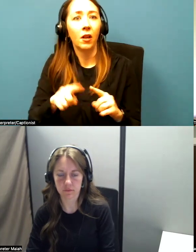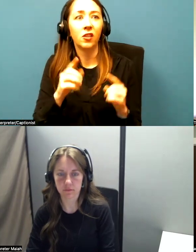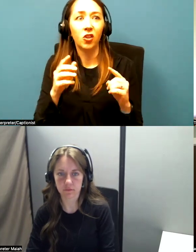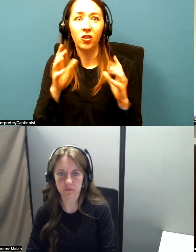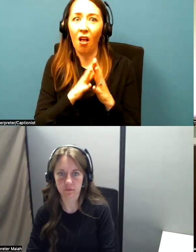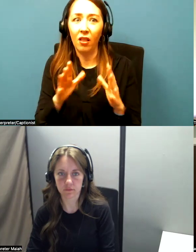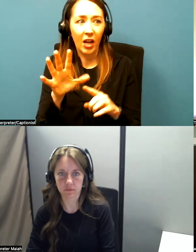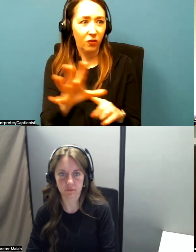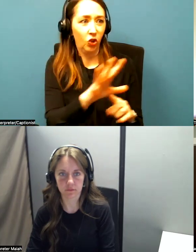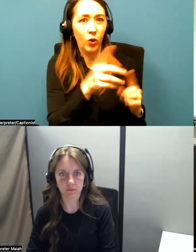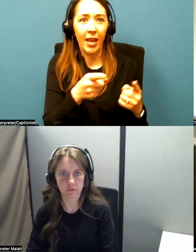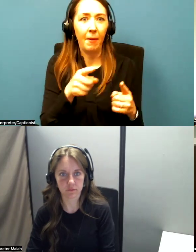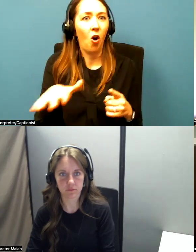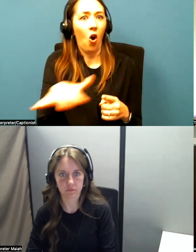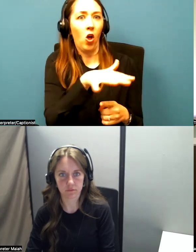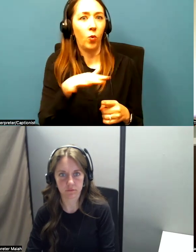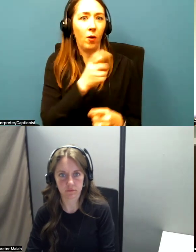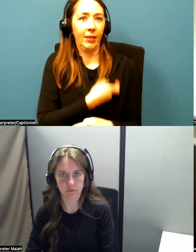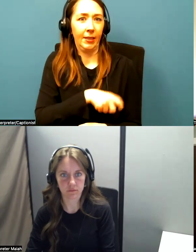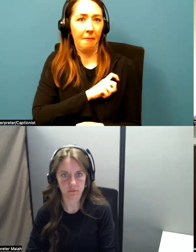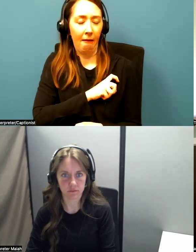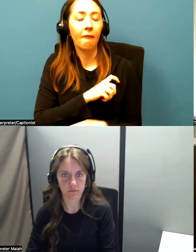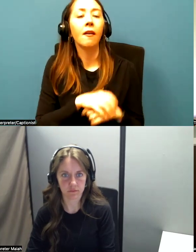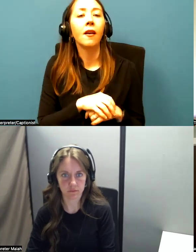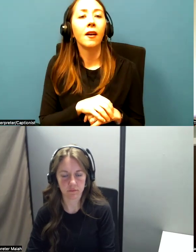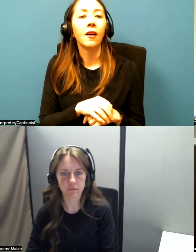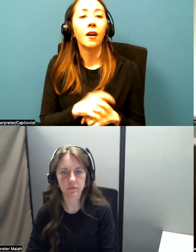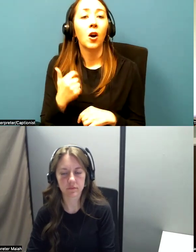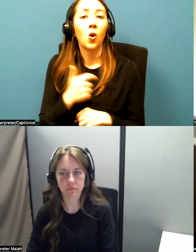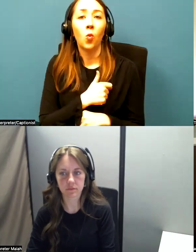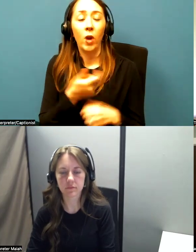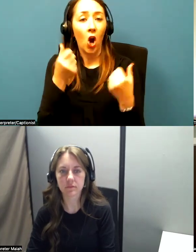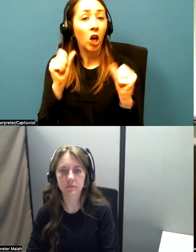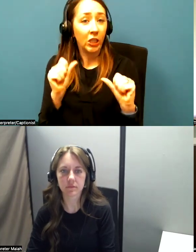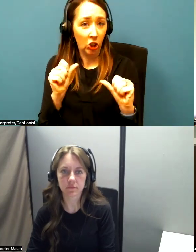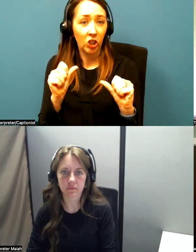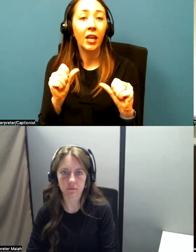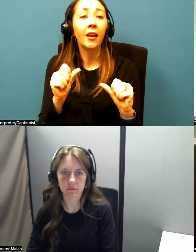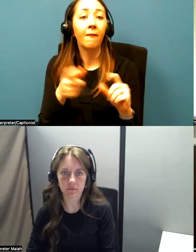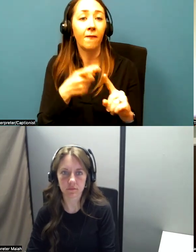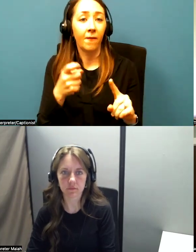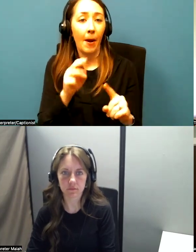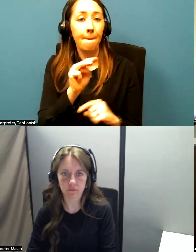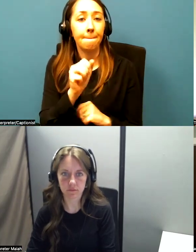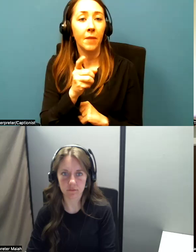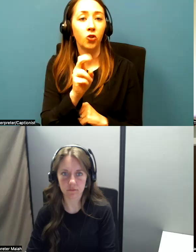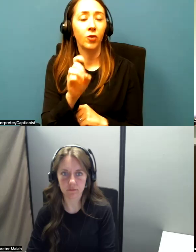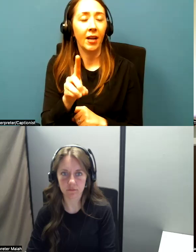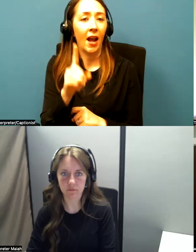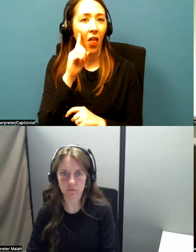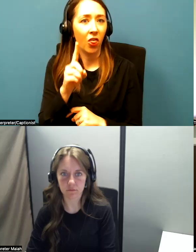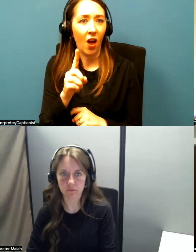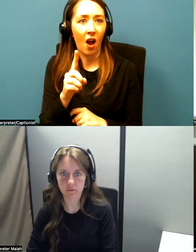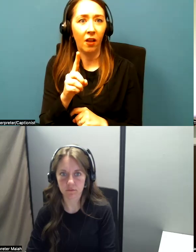in Spain. So yeah, we auditioned, out of Madrid, and I just thought the